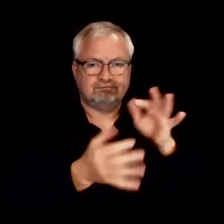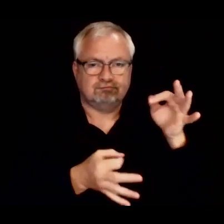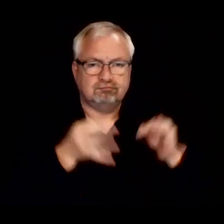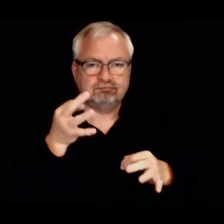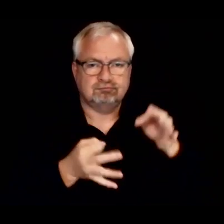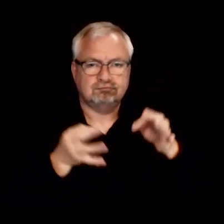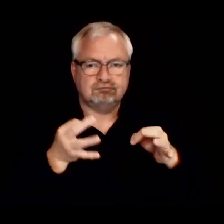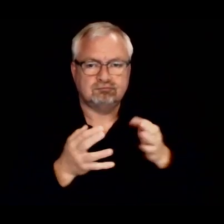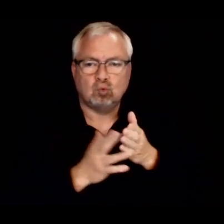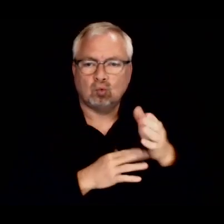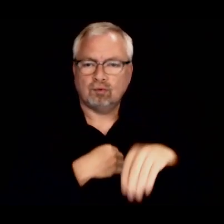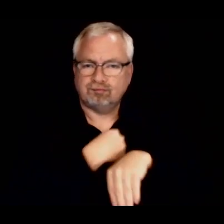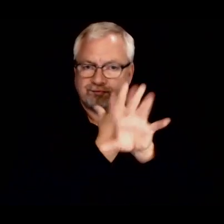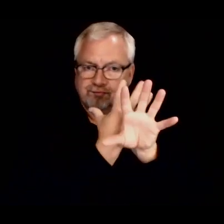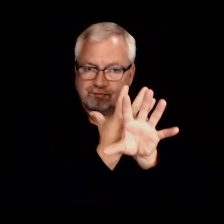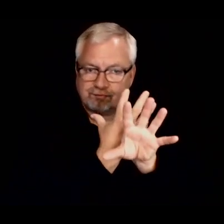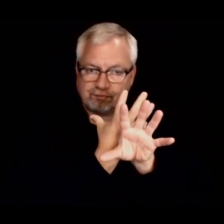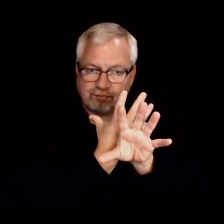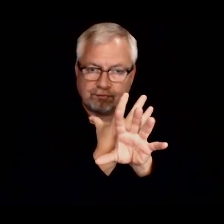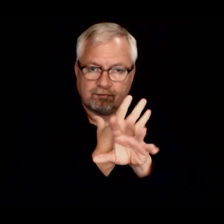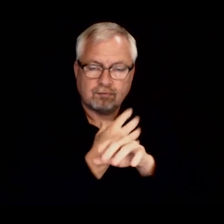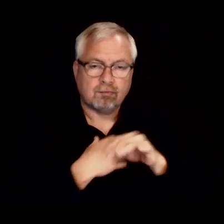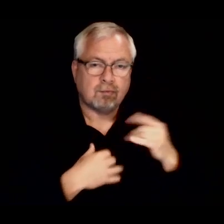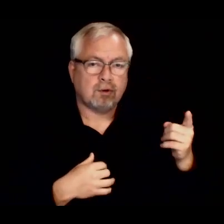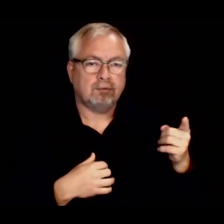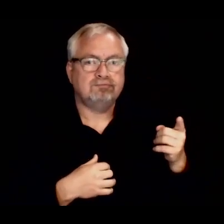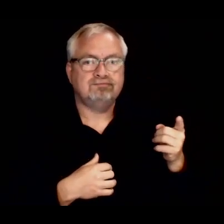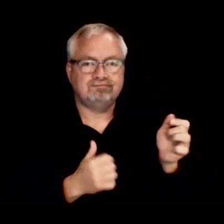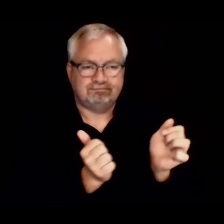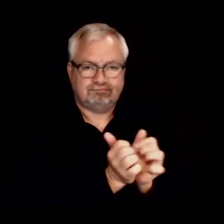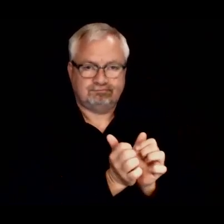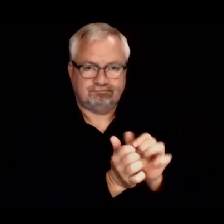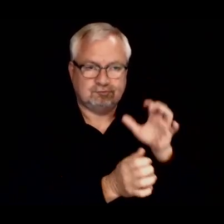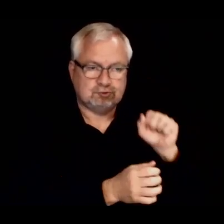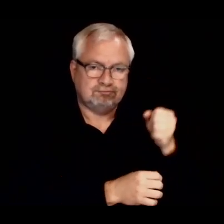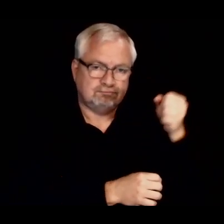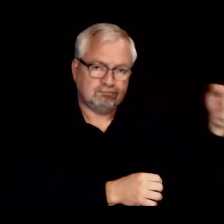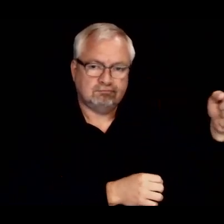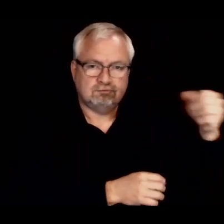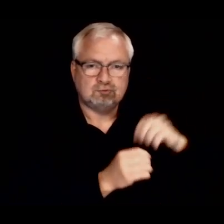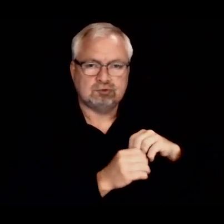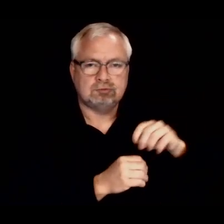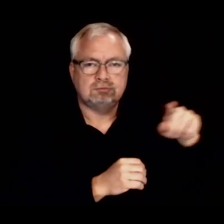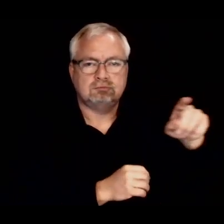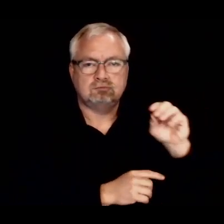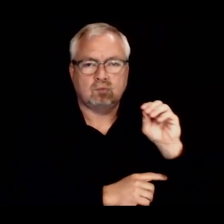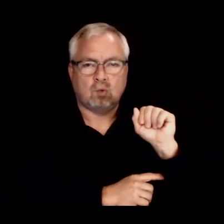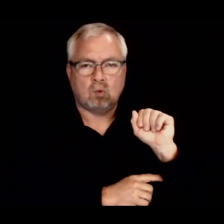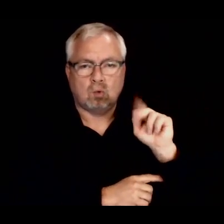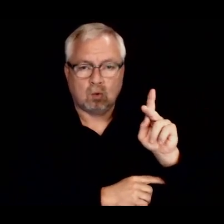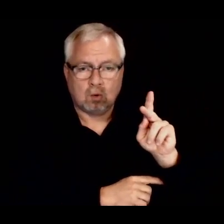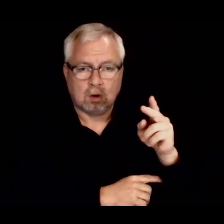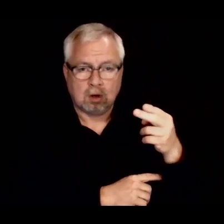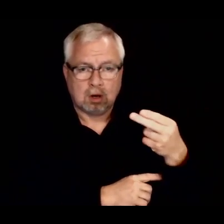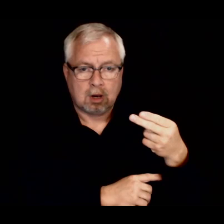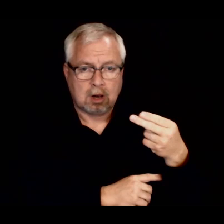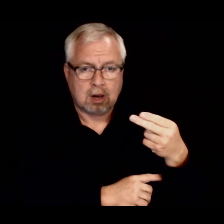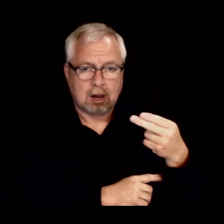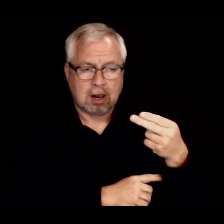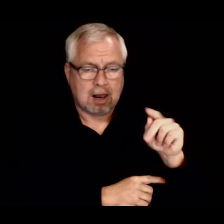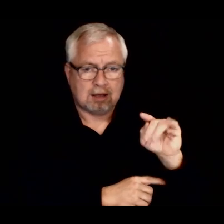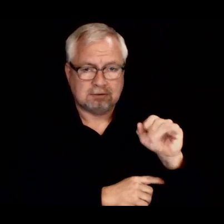now at the maximum security prison in Oak Park Heights. A judge set his bail at $1 million with conditions. Chauvin's next court appearance is